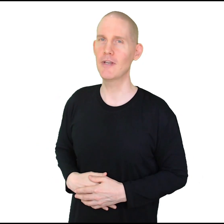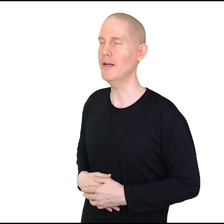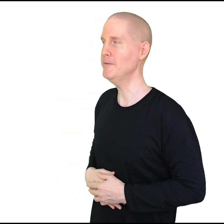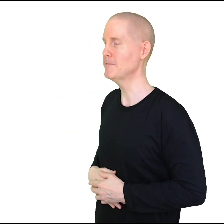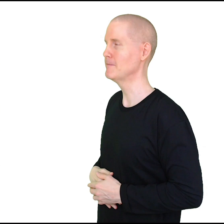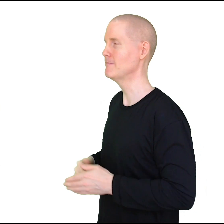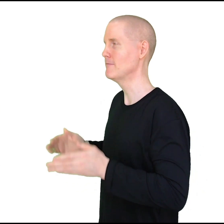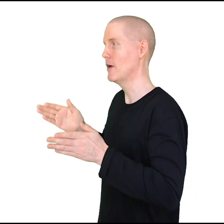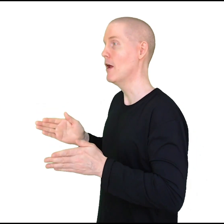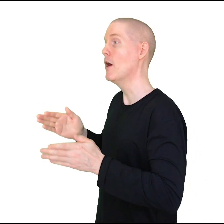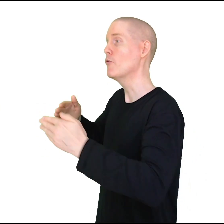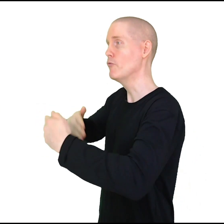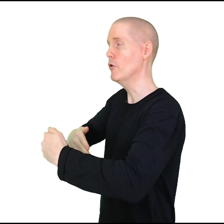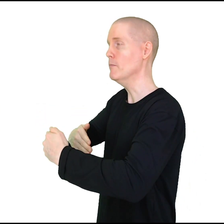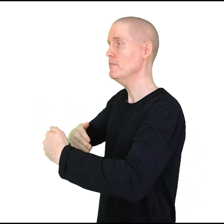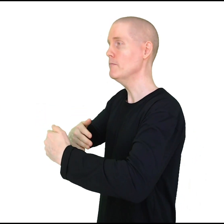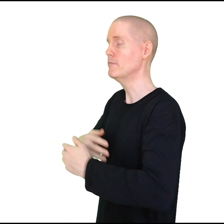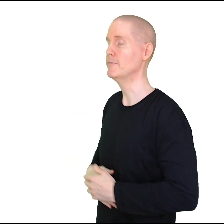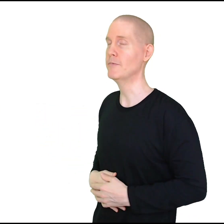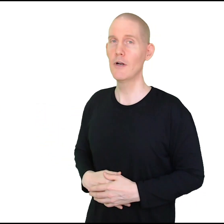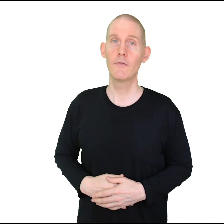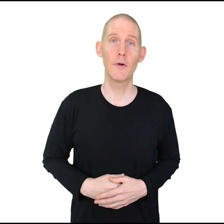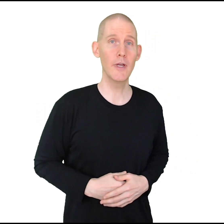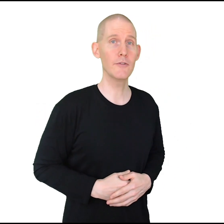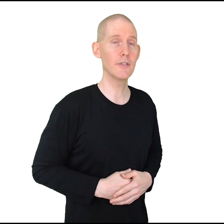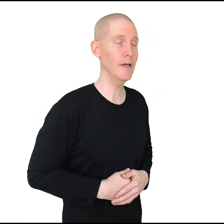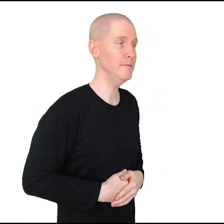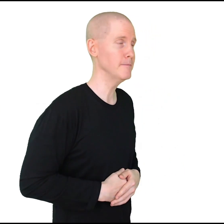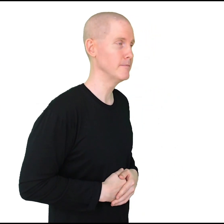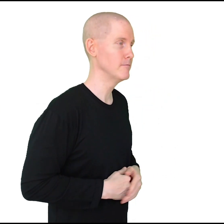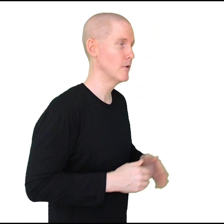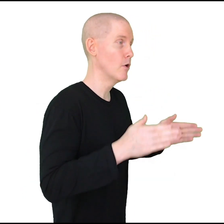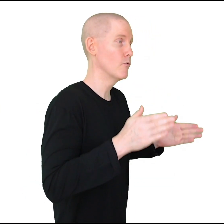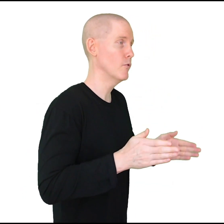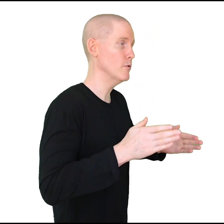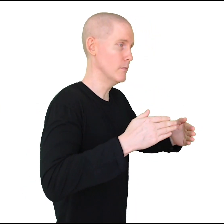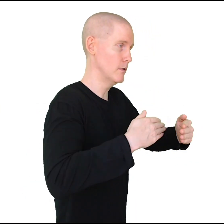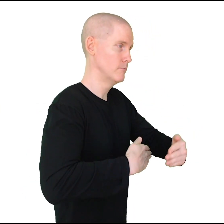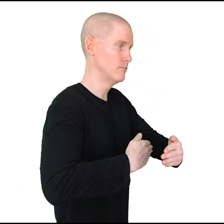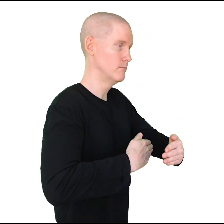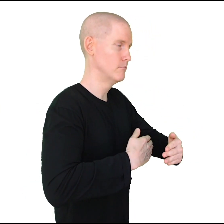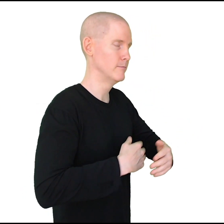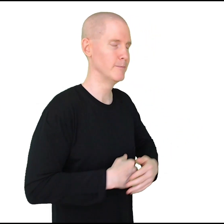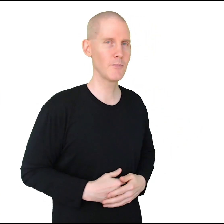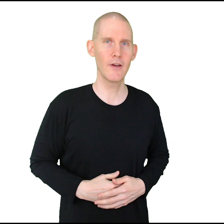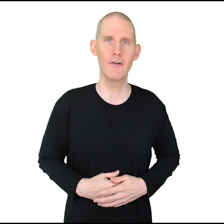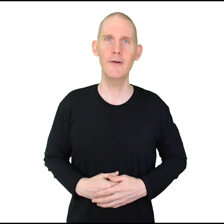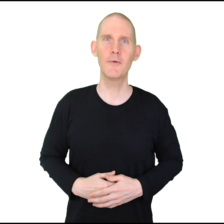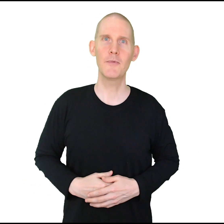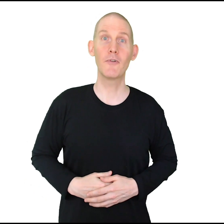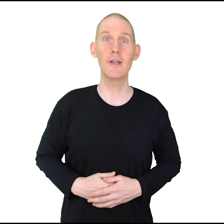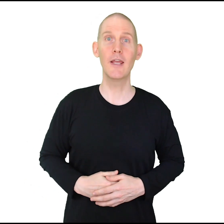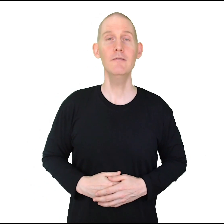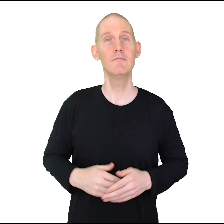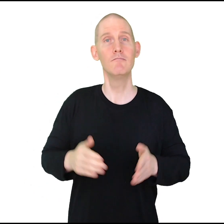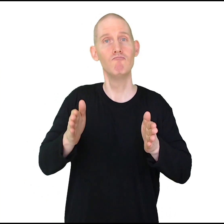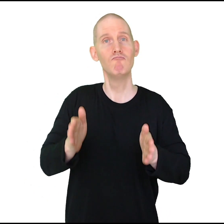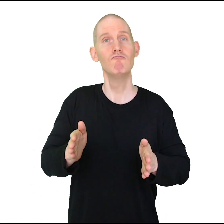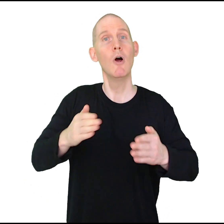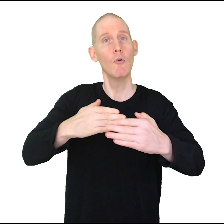side, room. From the other side, room. Right? From the front again,